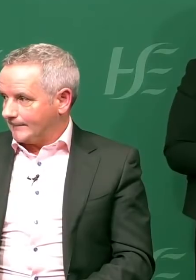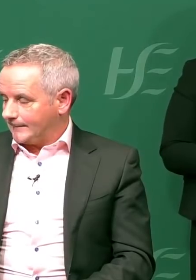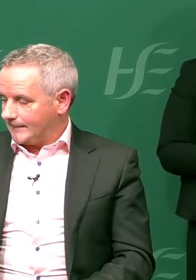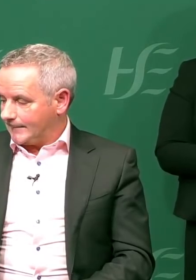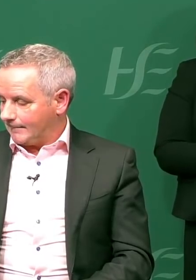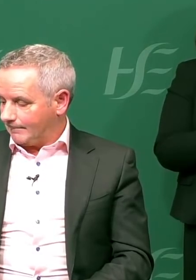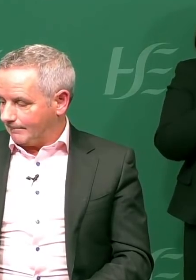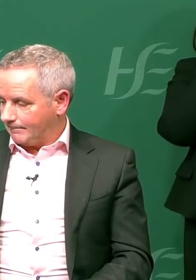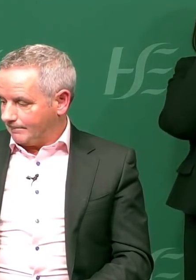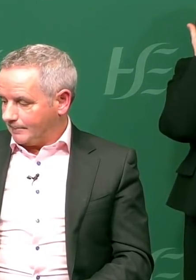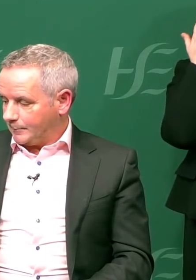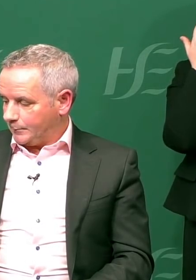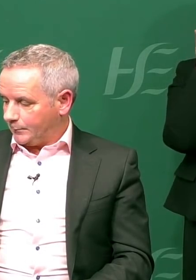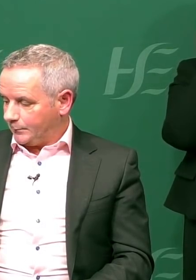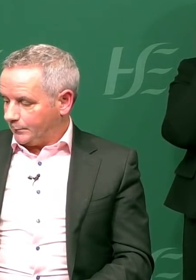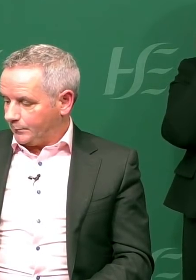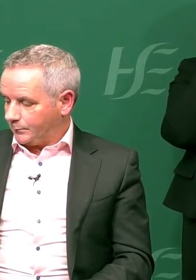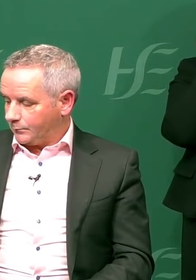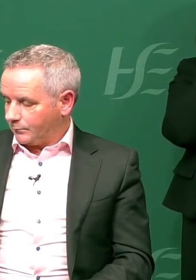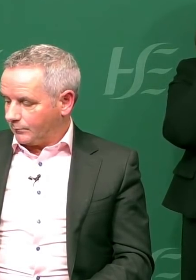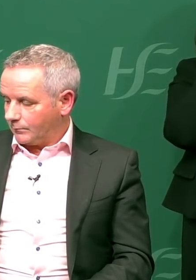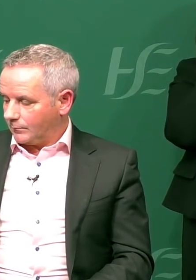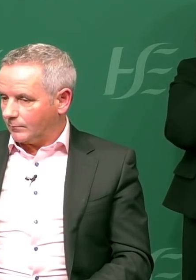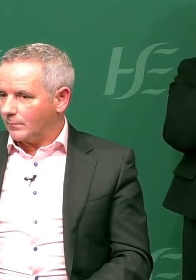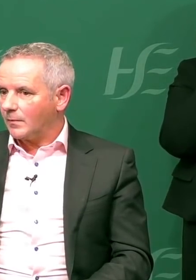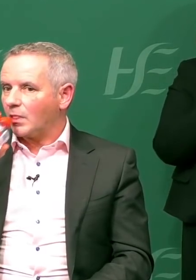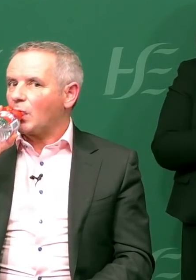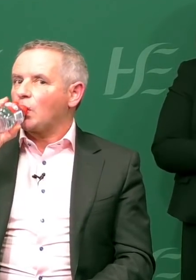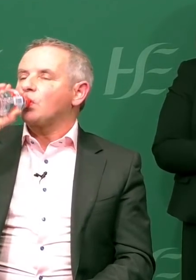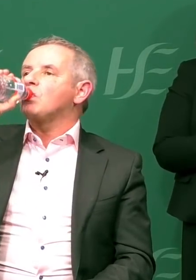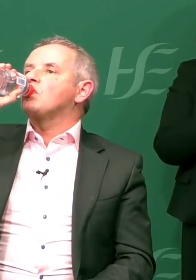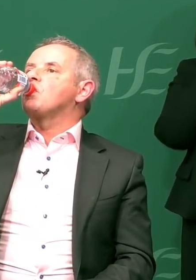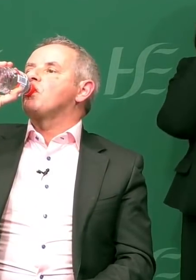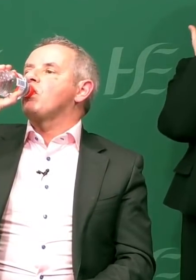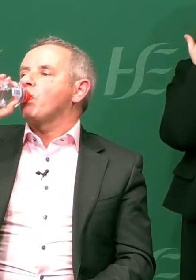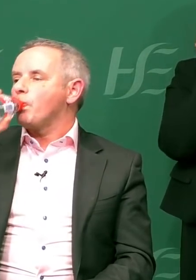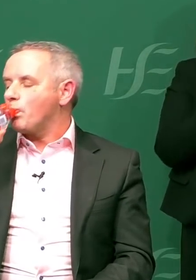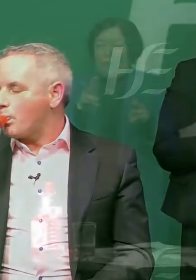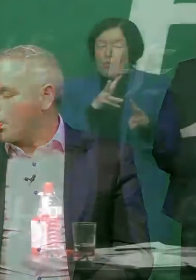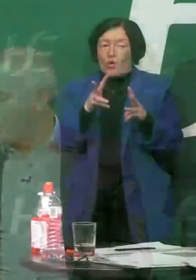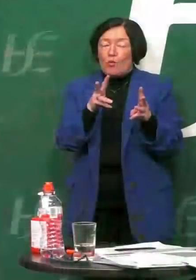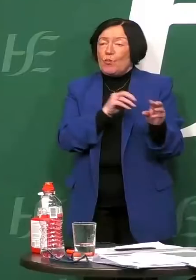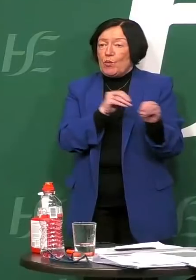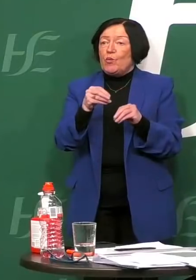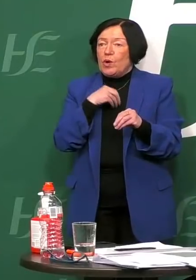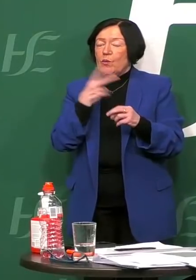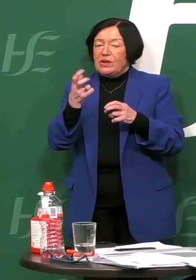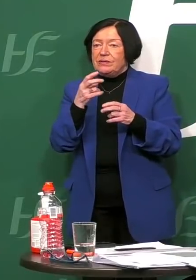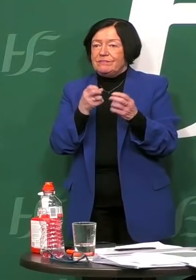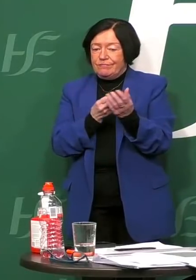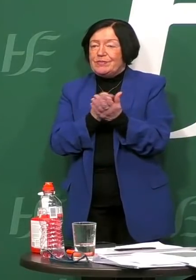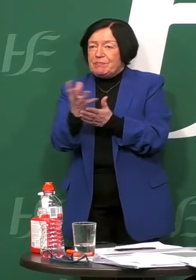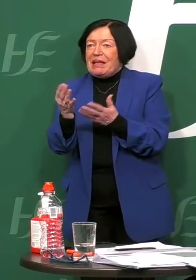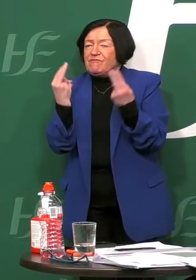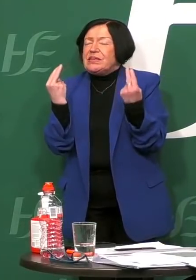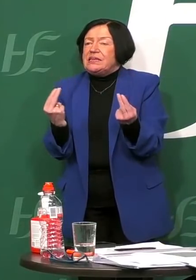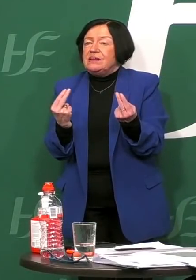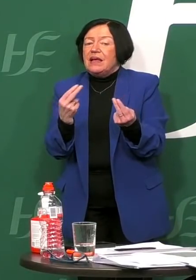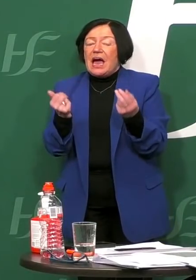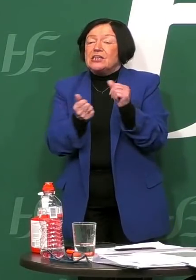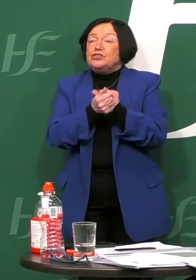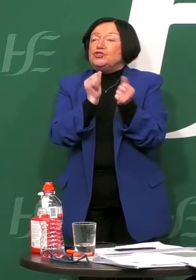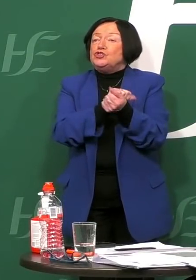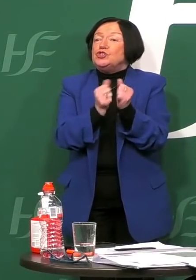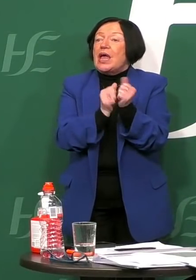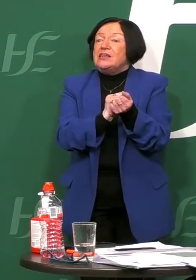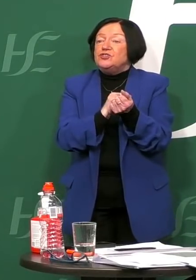Craig. I mean, there isn't a constraint. I suppose we see how important the system is, and whatever it takes to keep it working and moving, we'll invest in that to do so. In terms of any